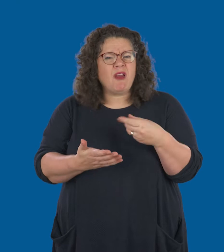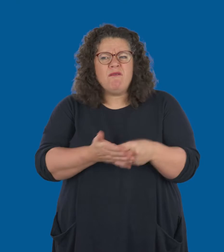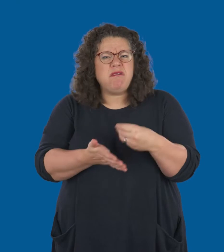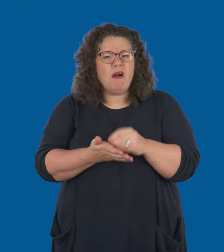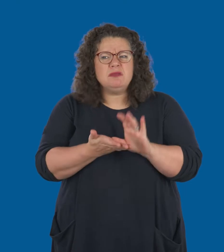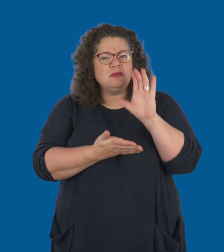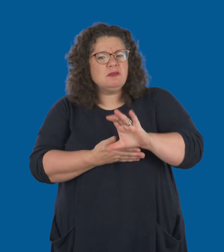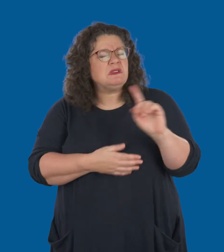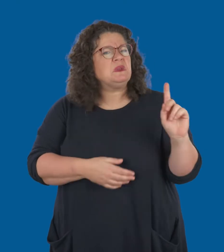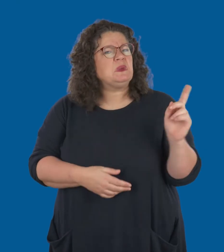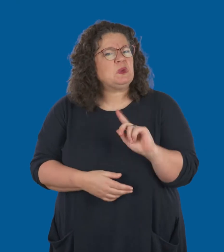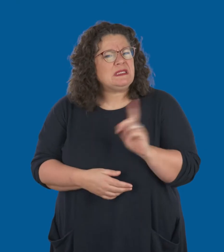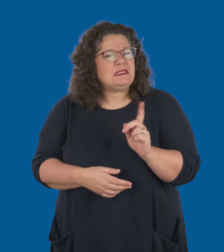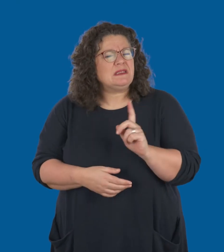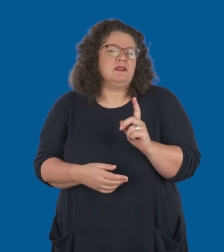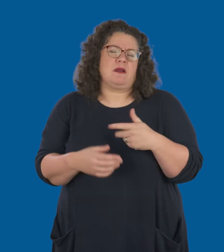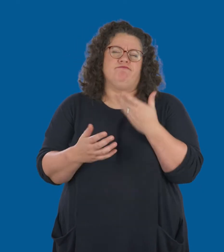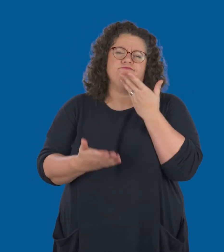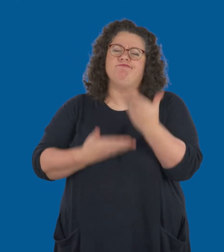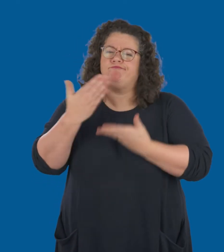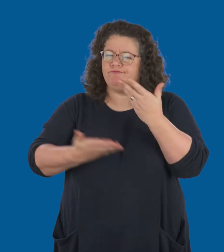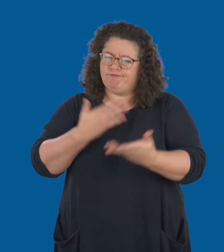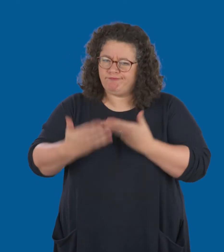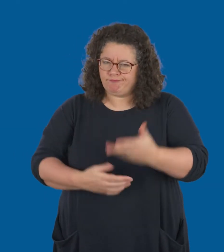What is the Access to Elected Office Fund Wales?